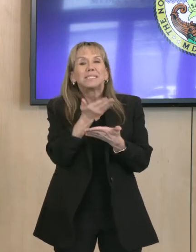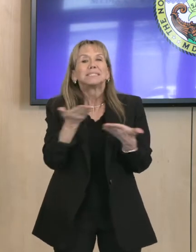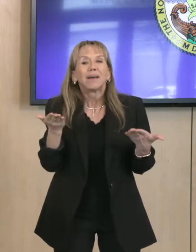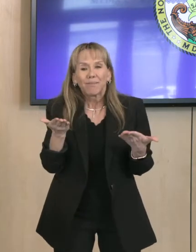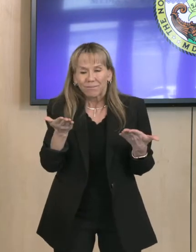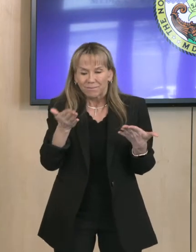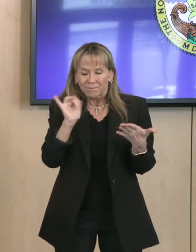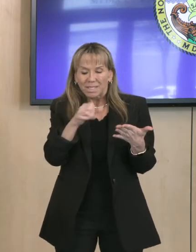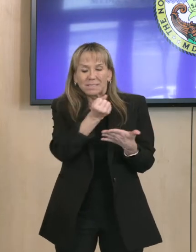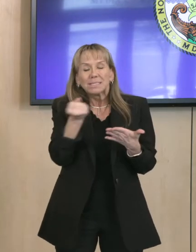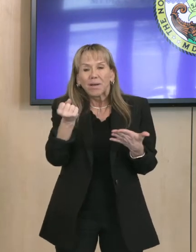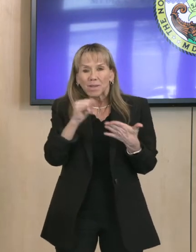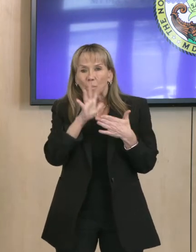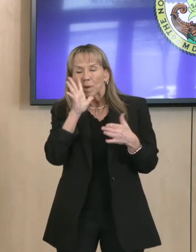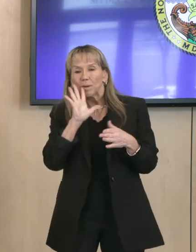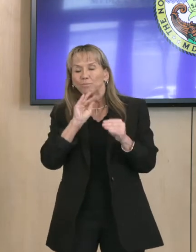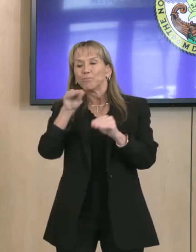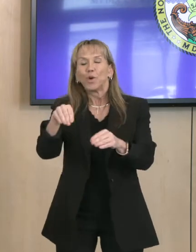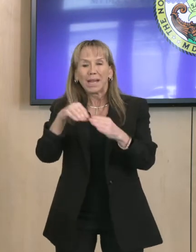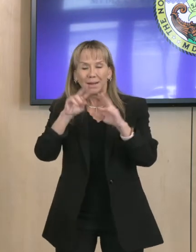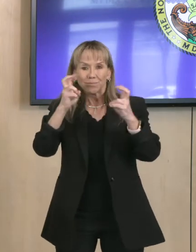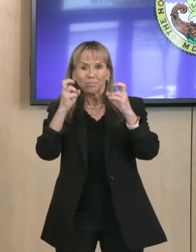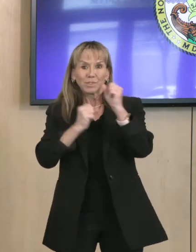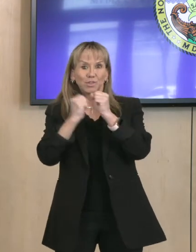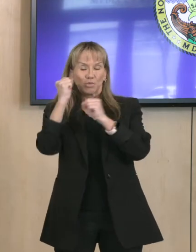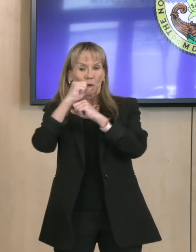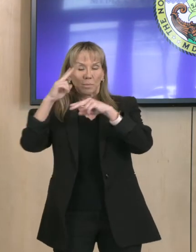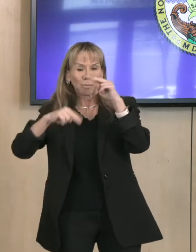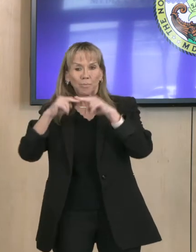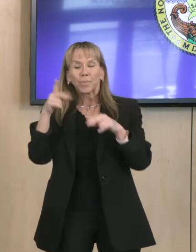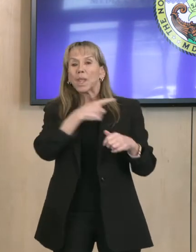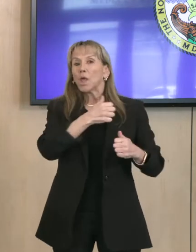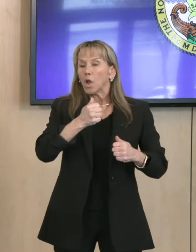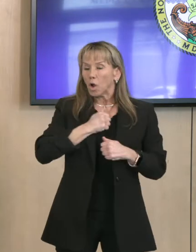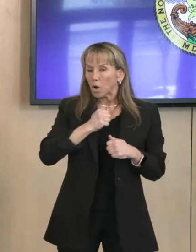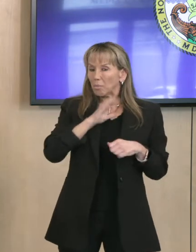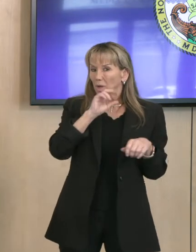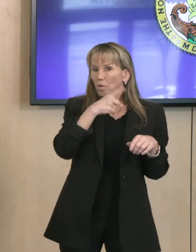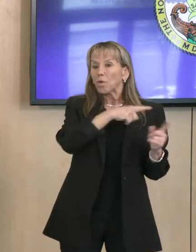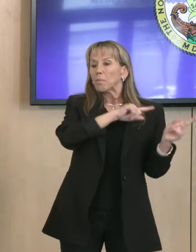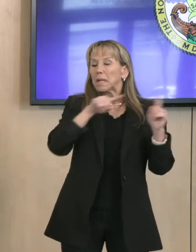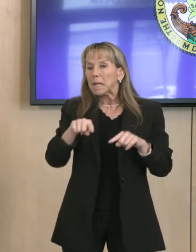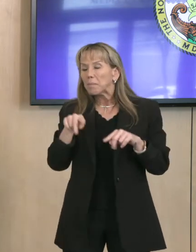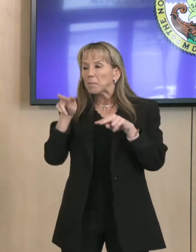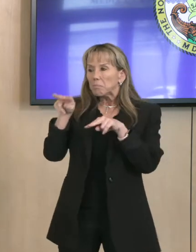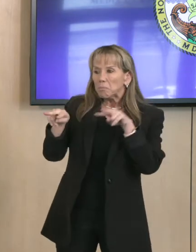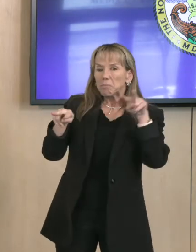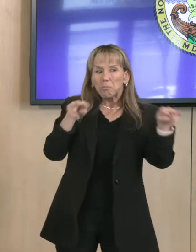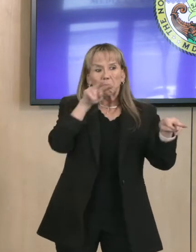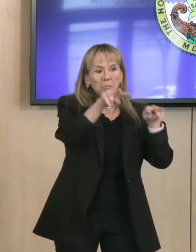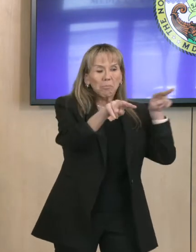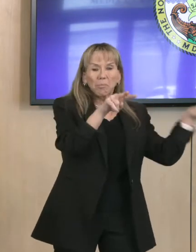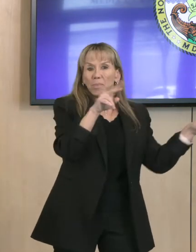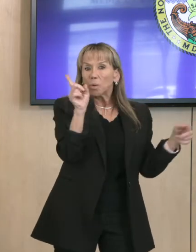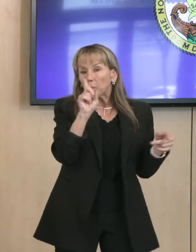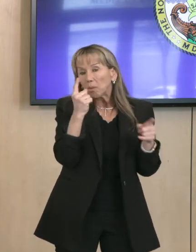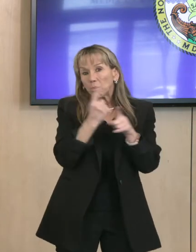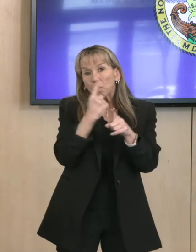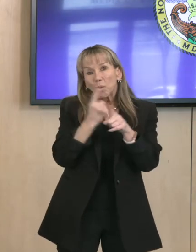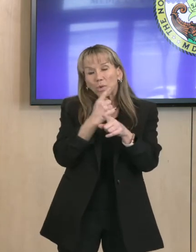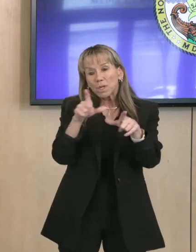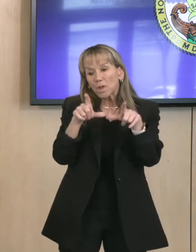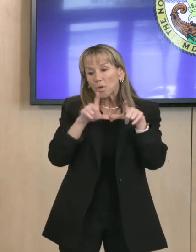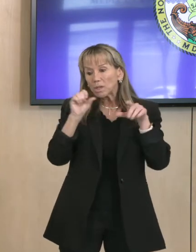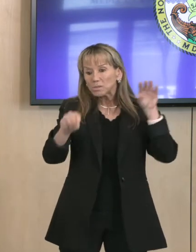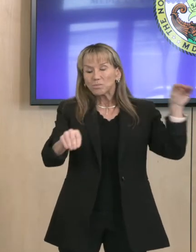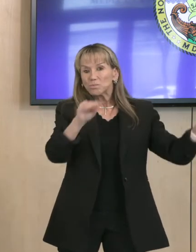in a structure. The Army Corps of Engineers has been in San Diego assessing multiple sites to determine what might be the appropriate location for